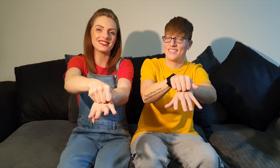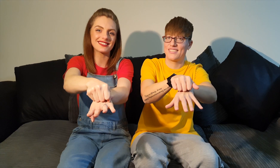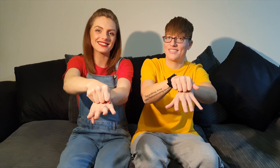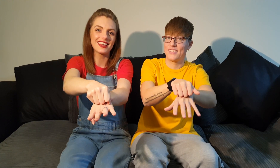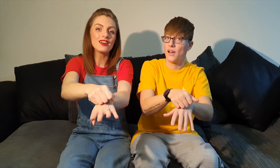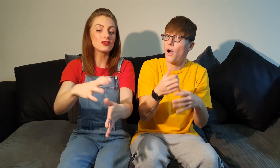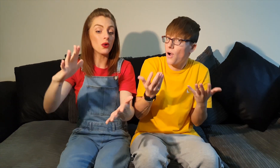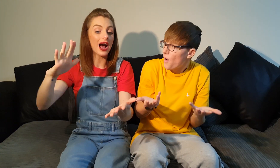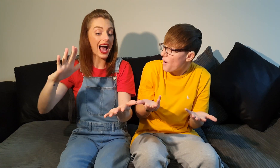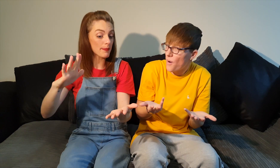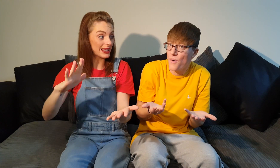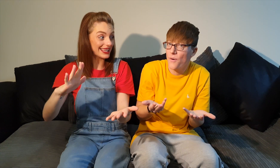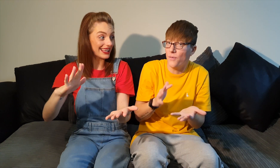Christmas. So happy